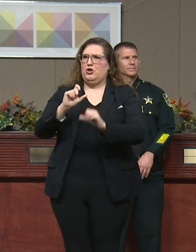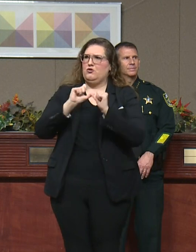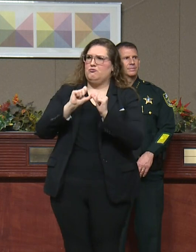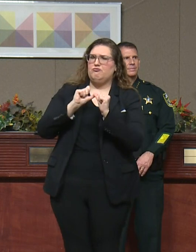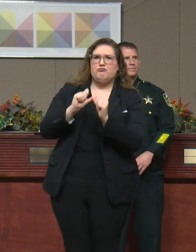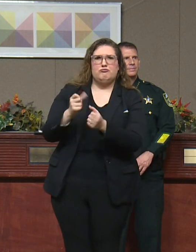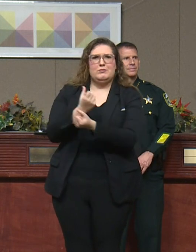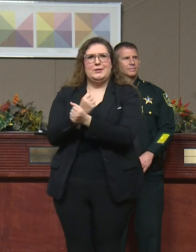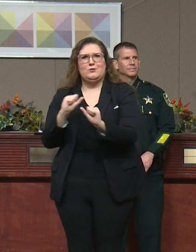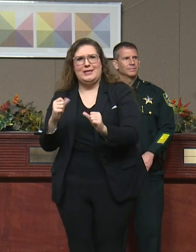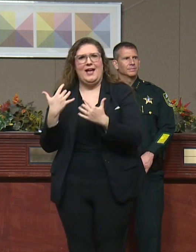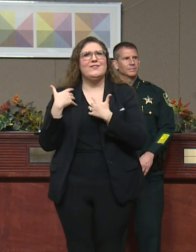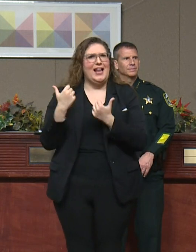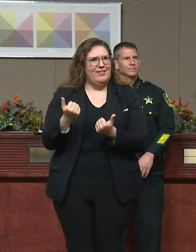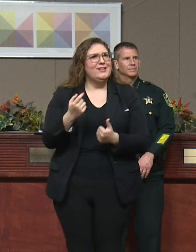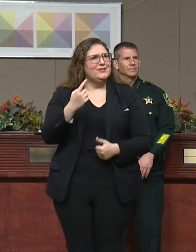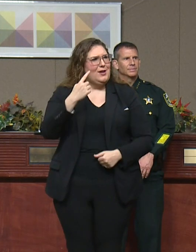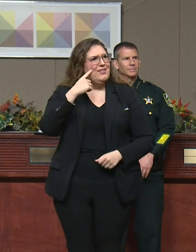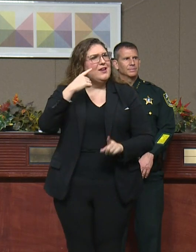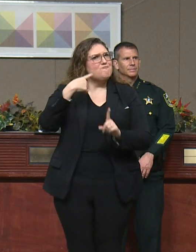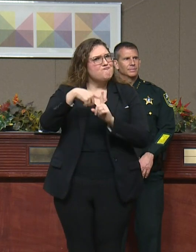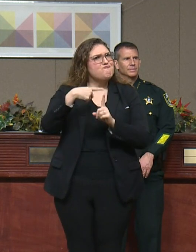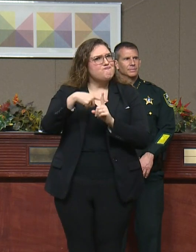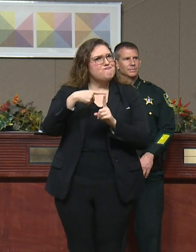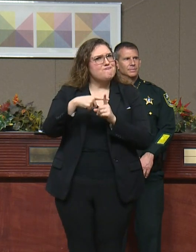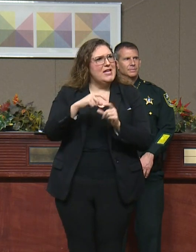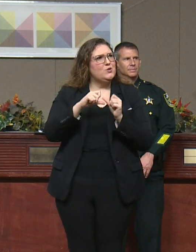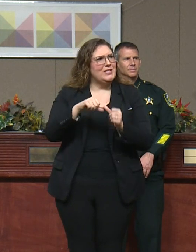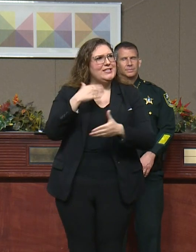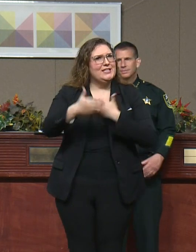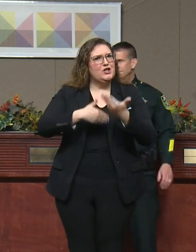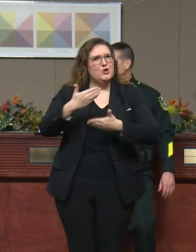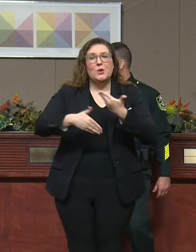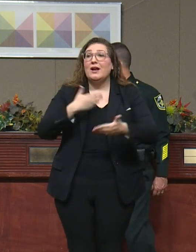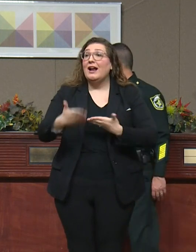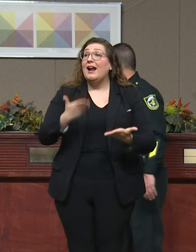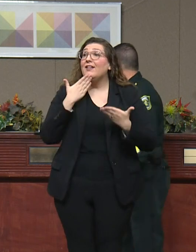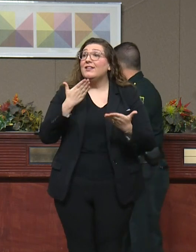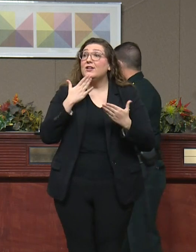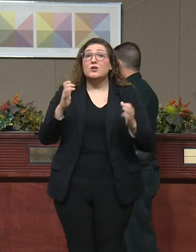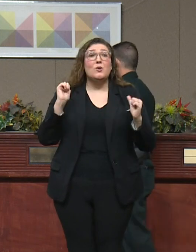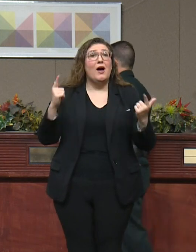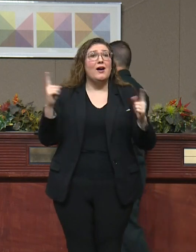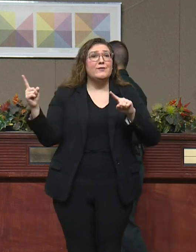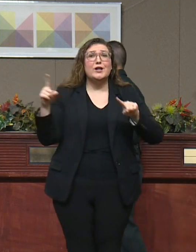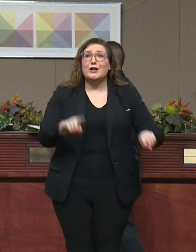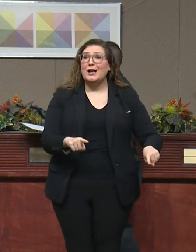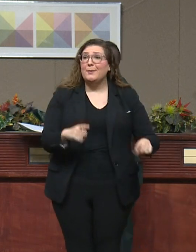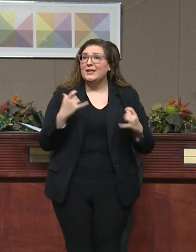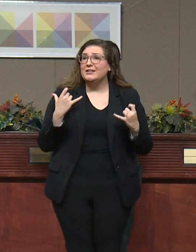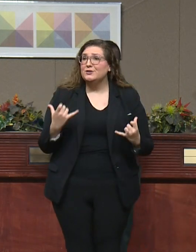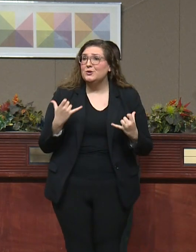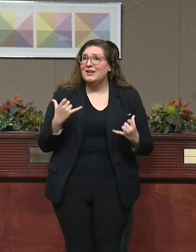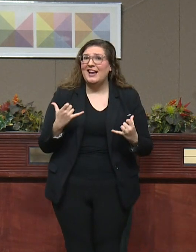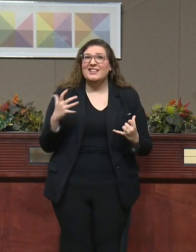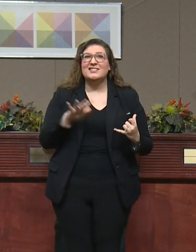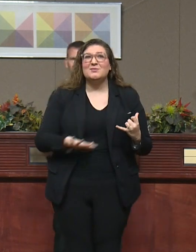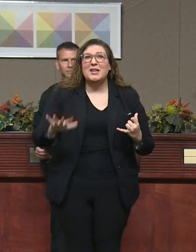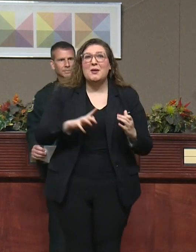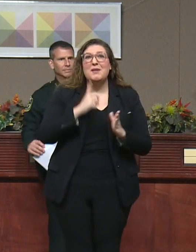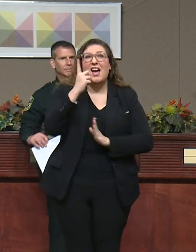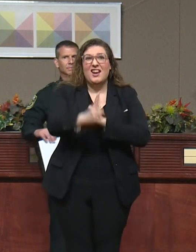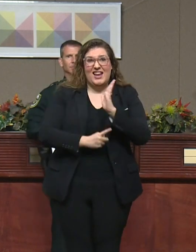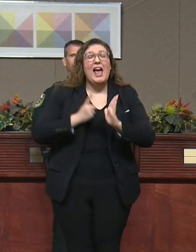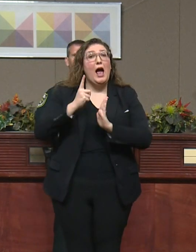very encouraging as we move forward. All right, thank you all for coming this afternoon. It's been about 1 hour, so I